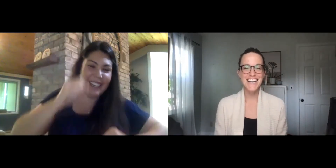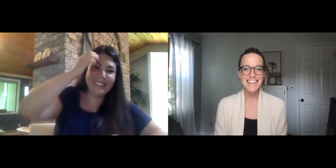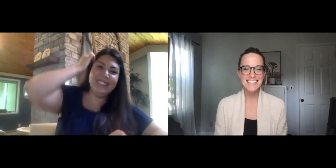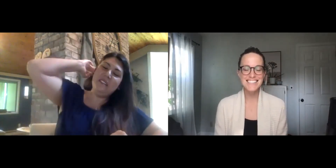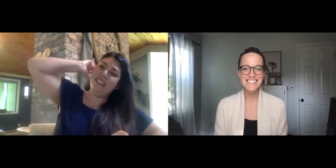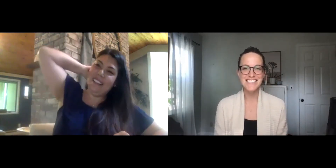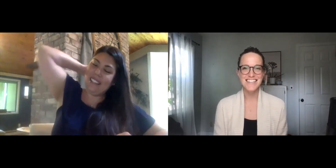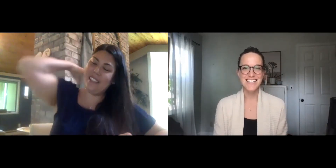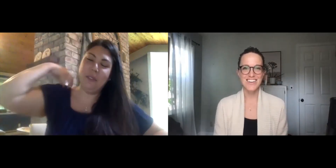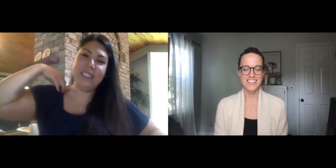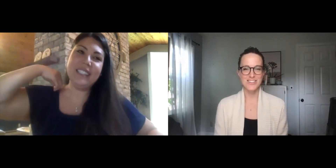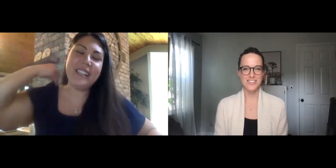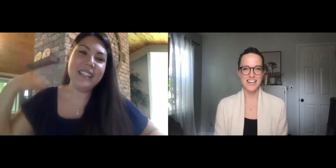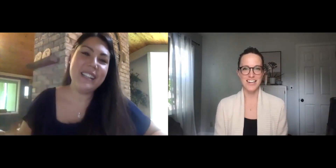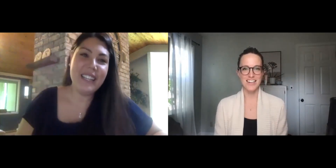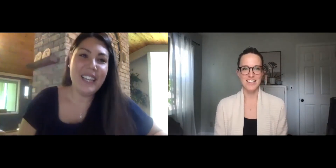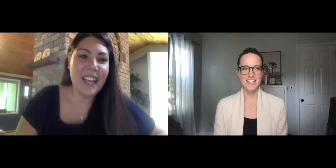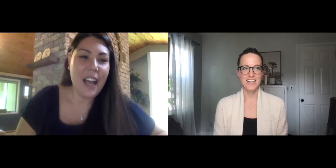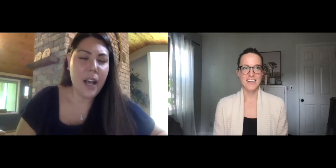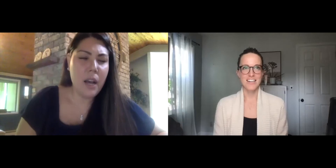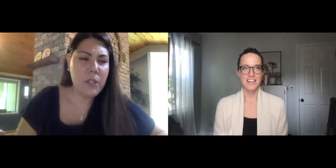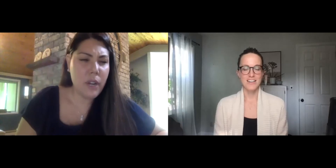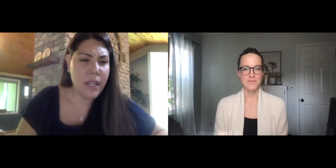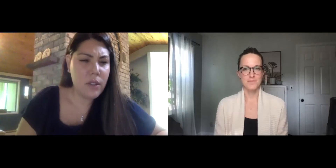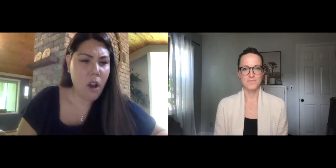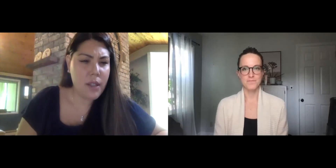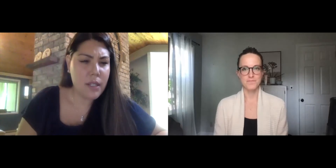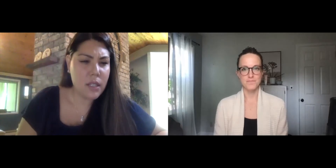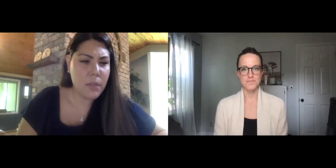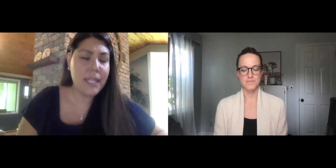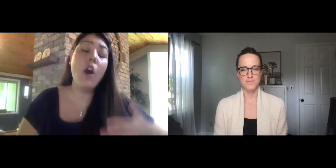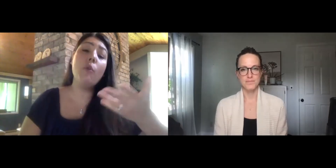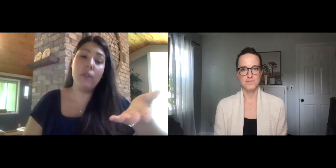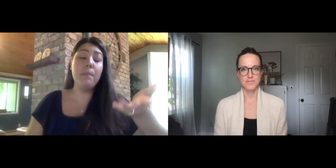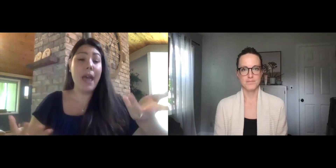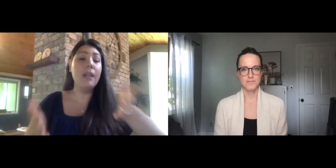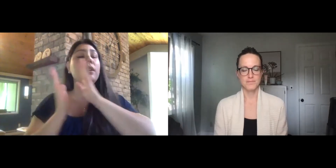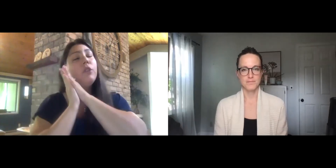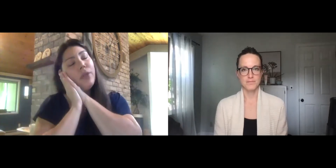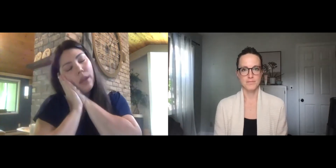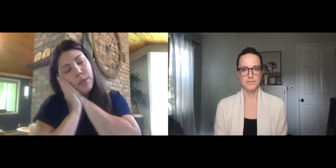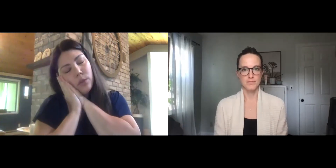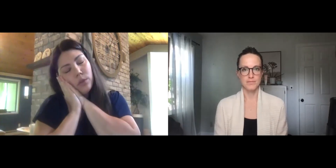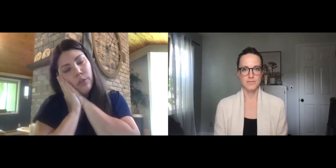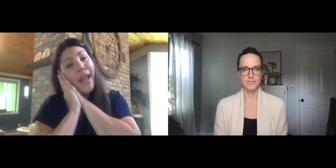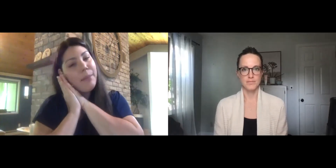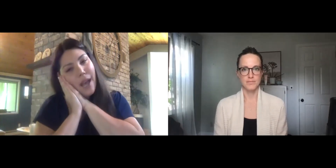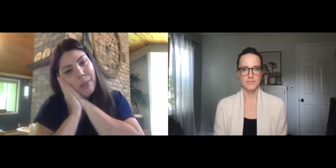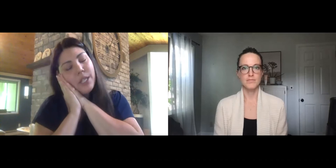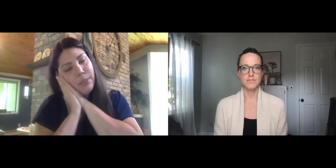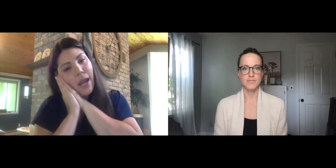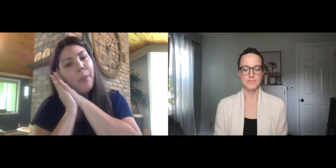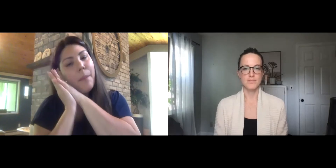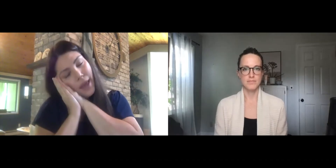it. Yes. Oh, that's so exciting. Is there anything else awesome? Let's see. Oh, a bed. If you want them to for nap